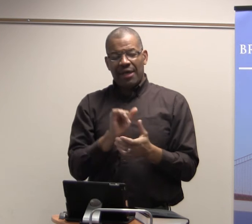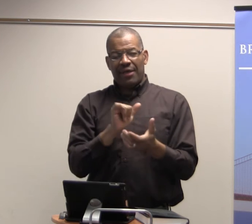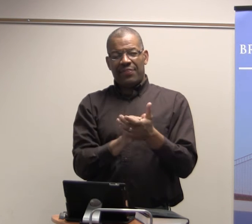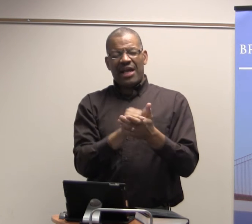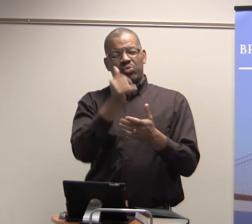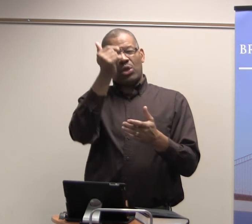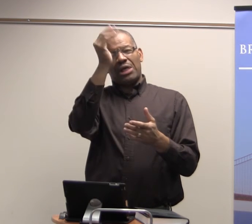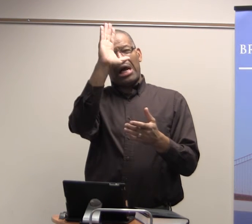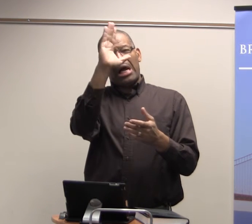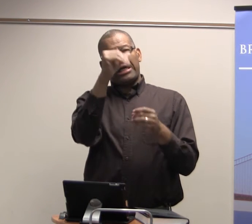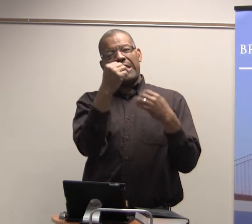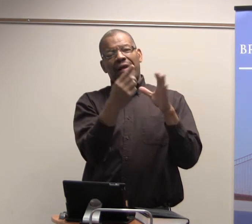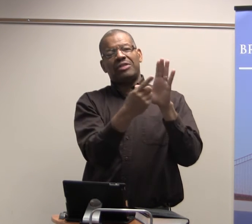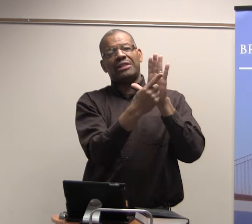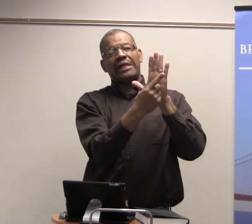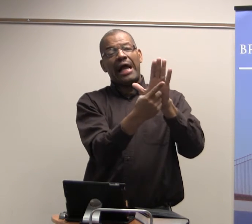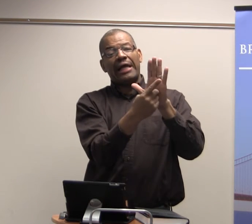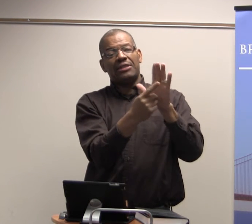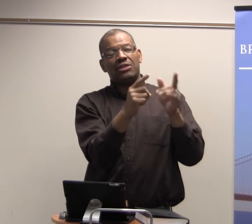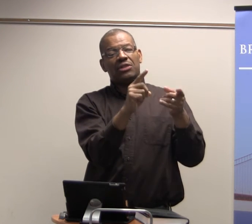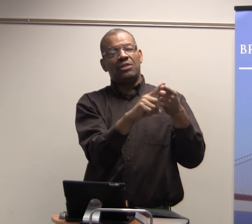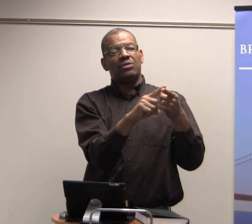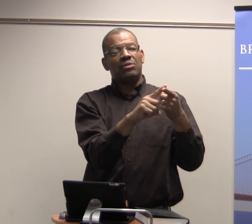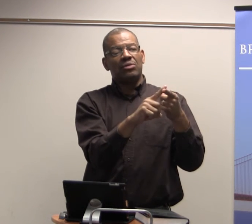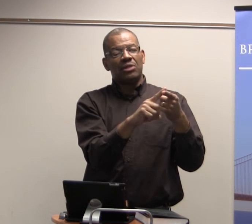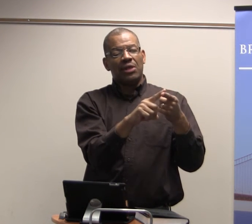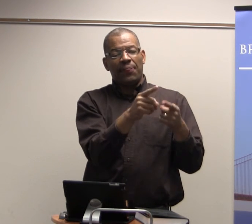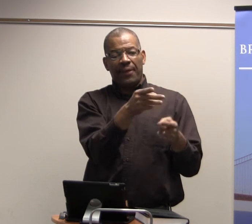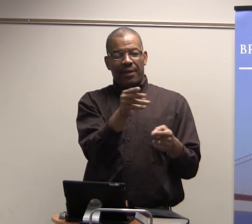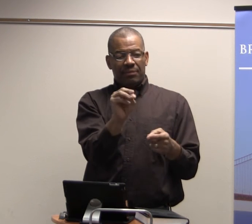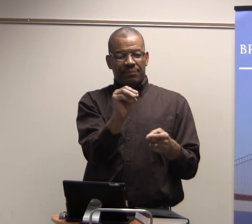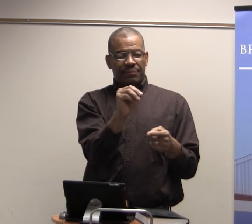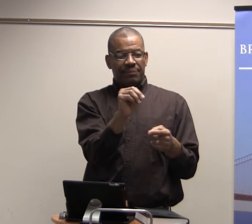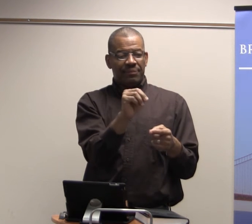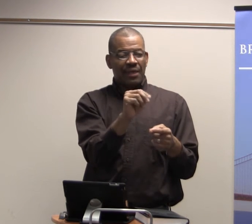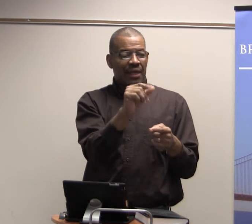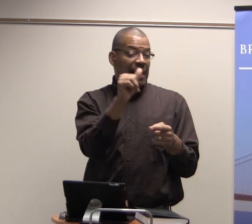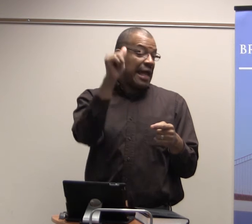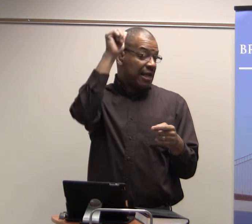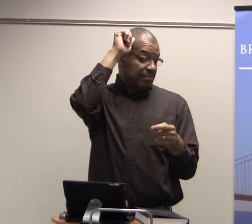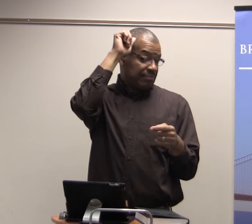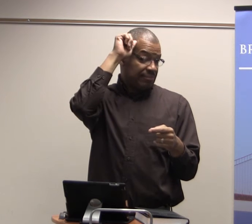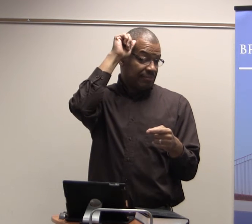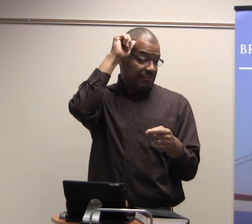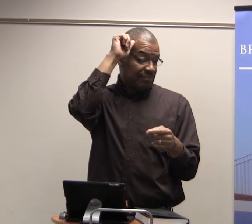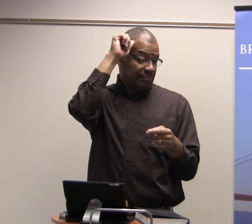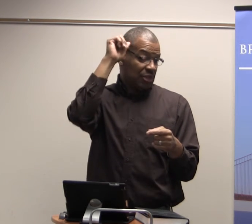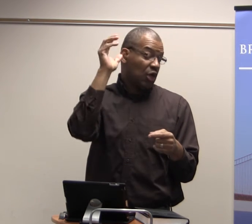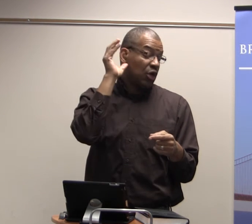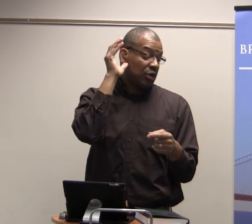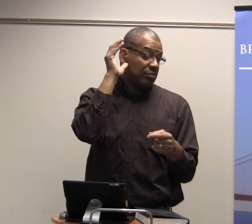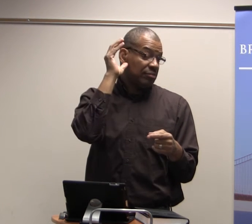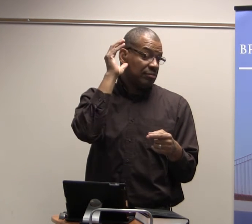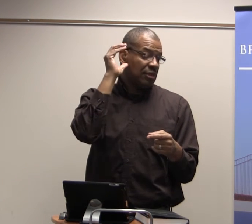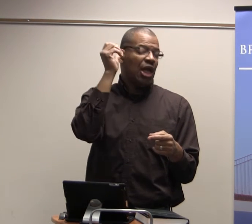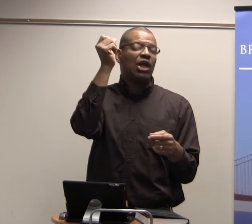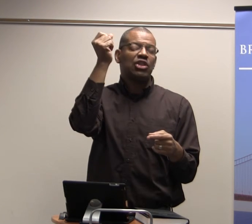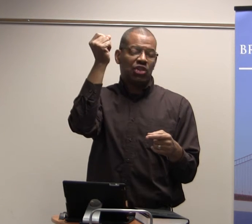And that God gave the sign to them. Adam heard and